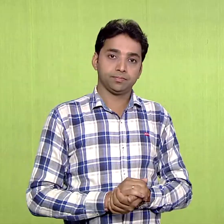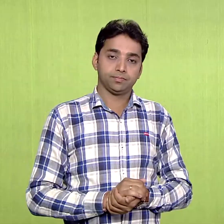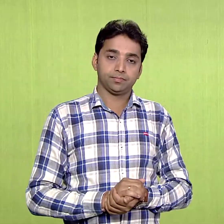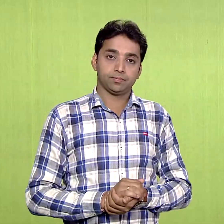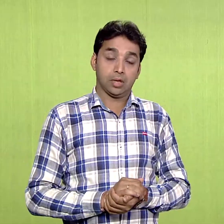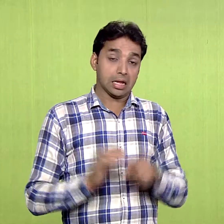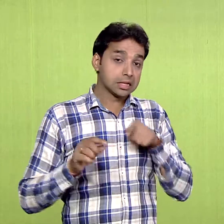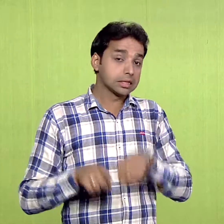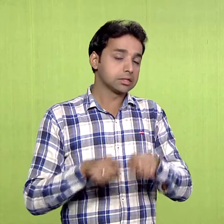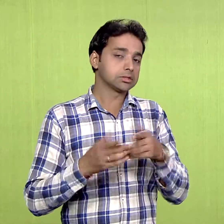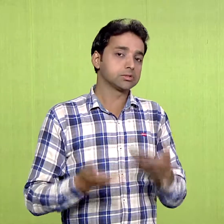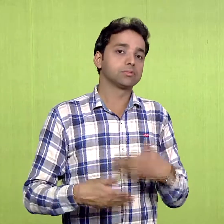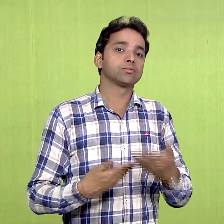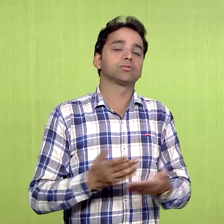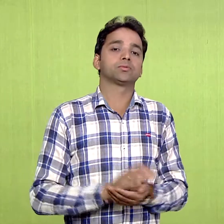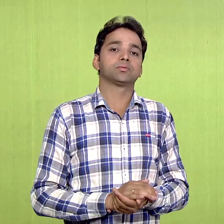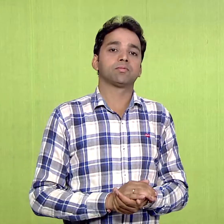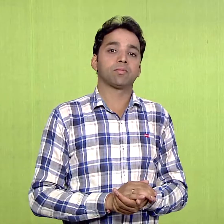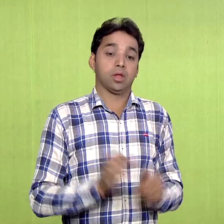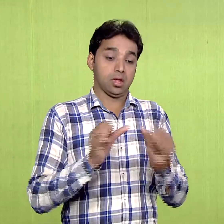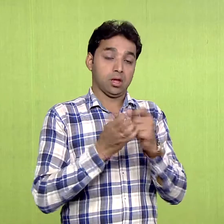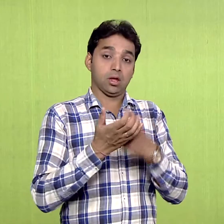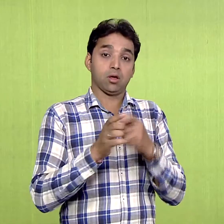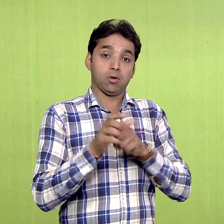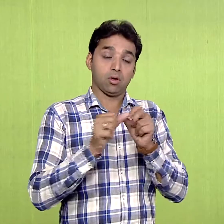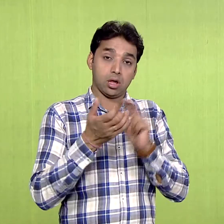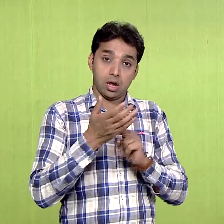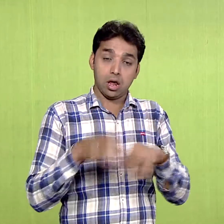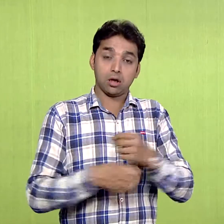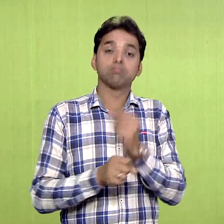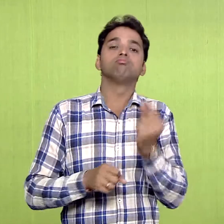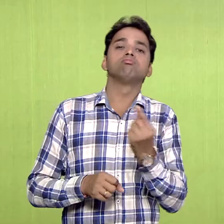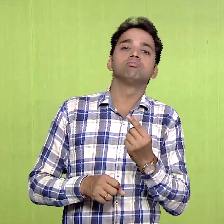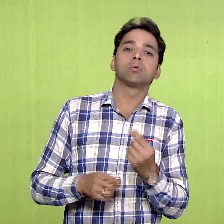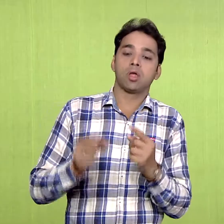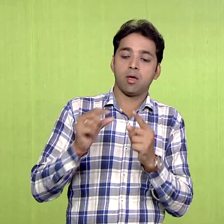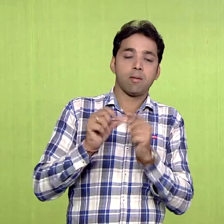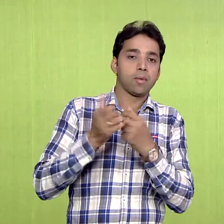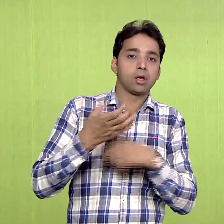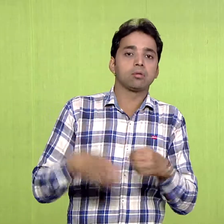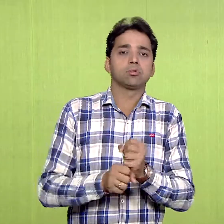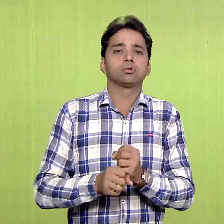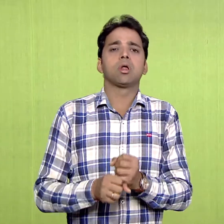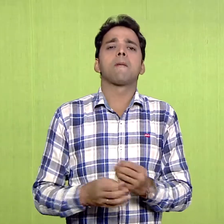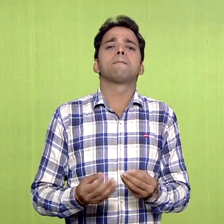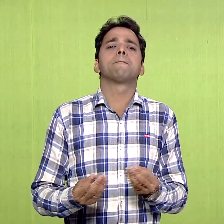This was because Aryan used perishable material like wood for the construction